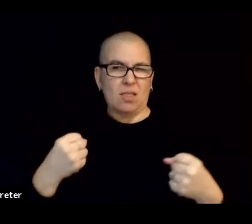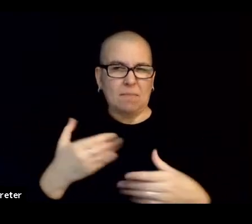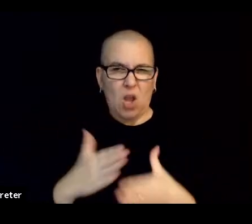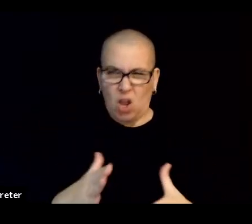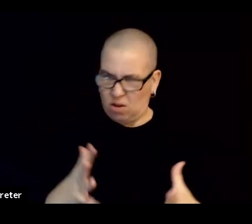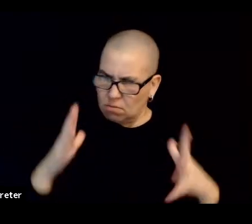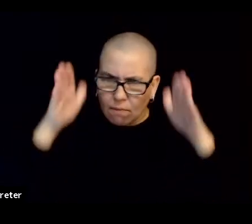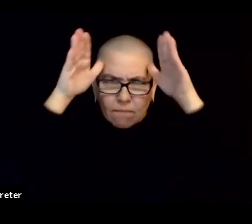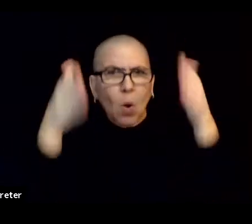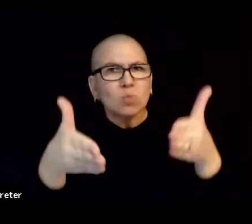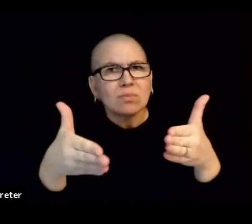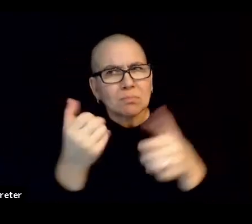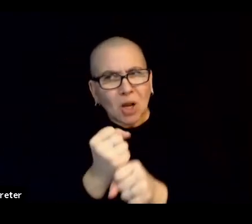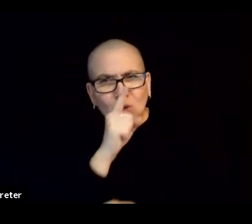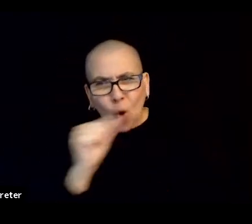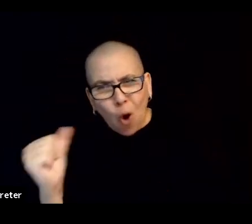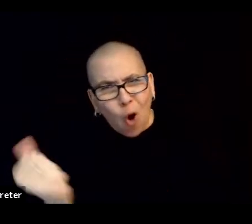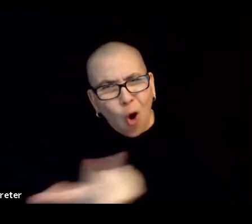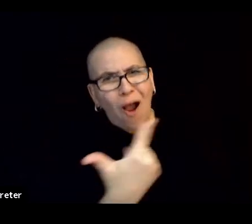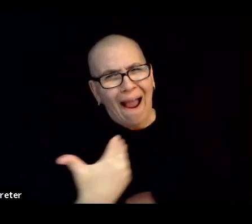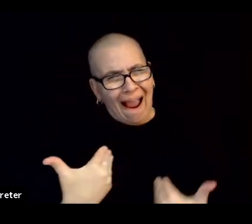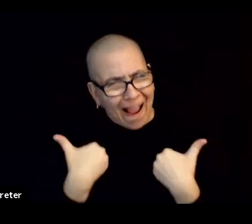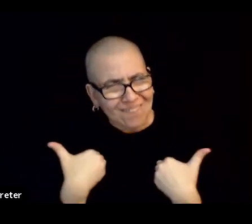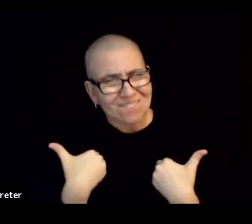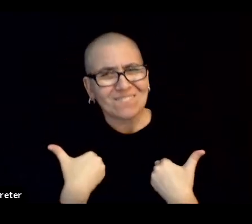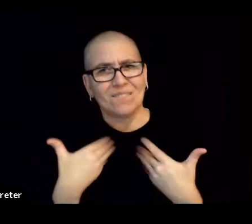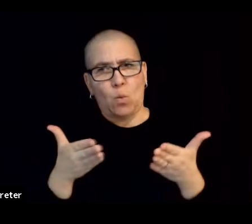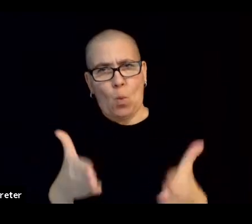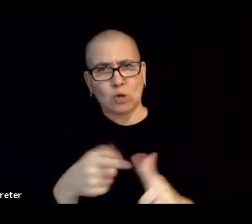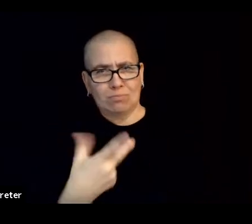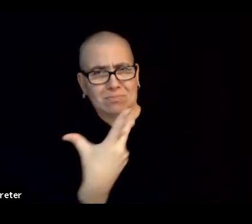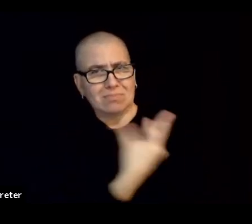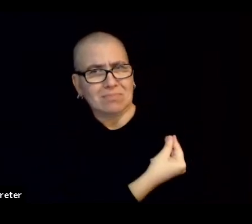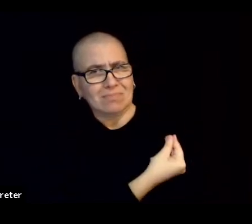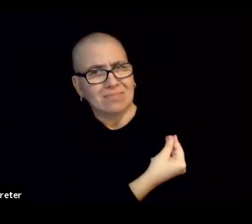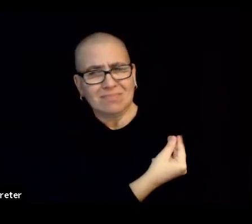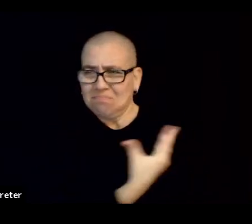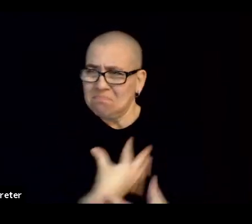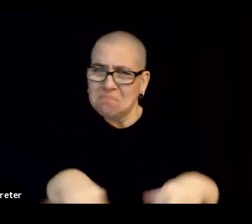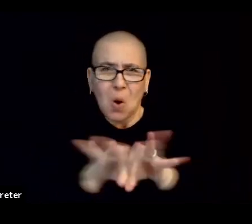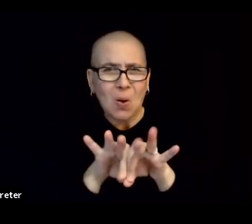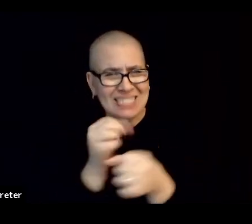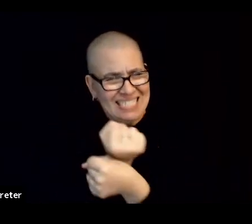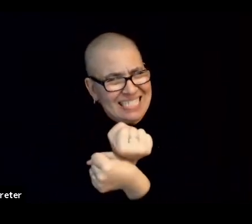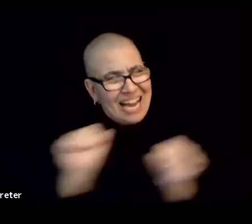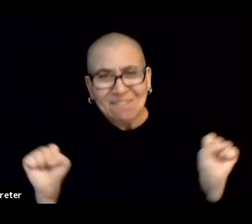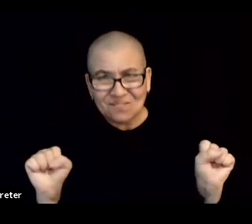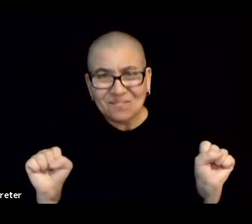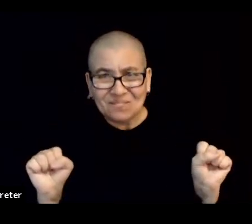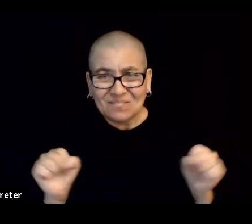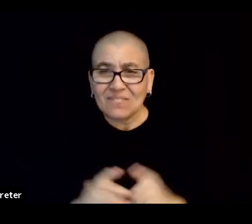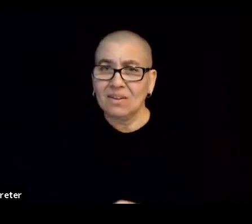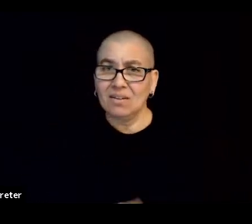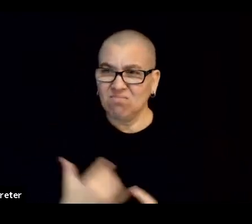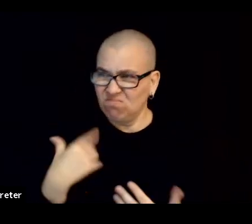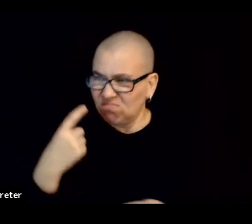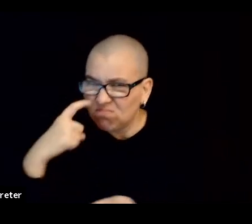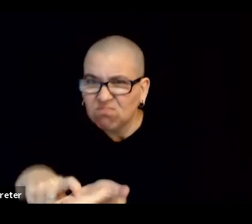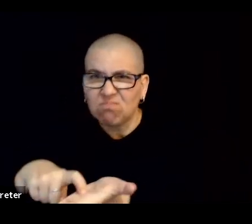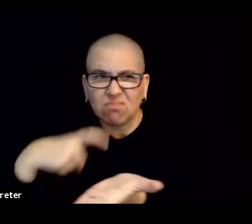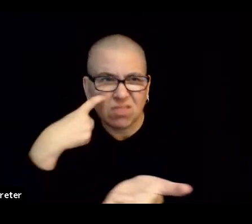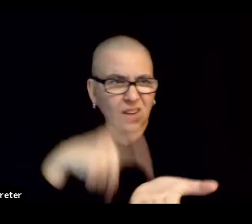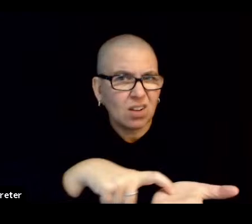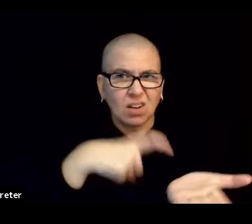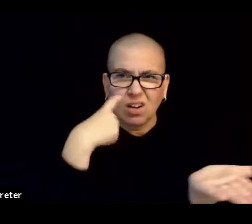quickly and safely as possible. We've seen firsthand what a toll the pandemic has taken on Minnesotans, our